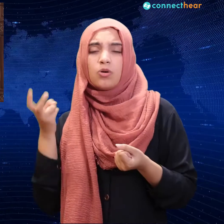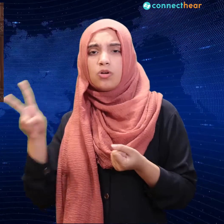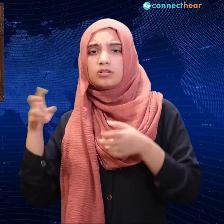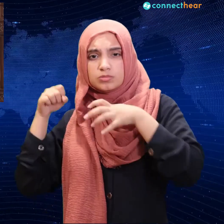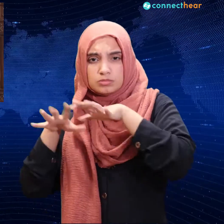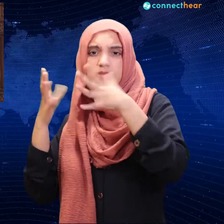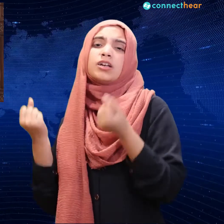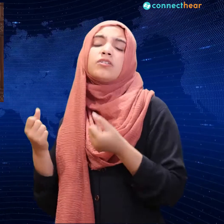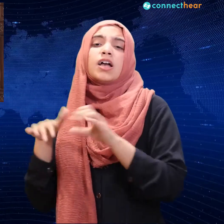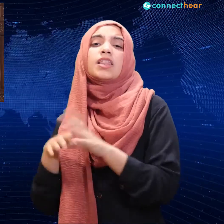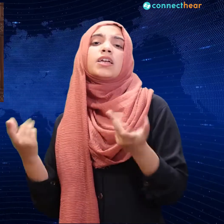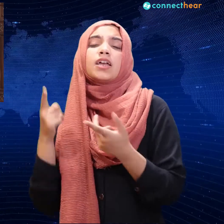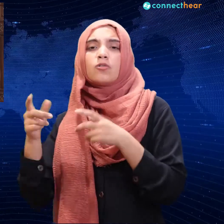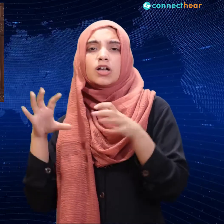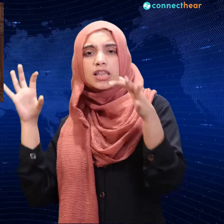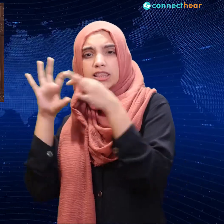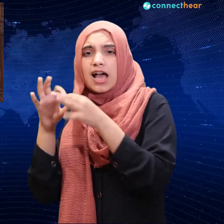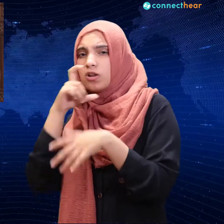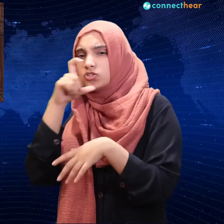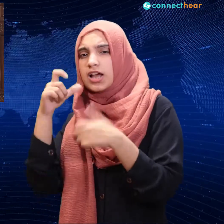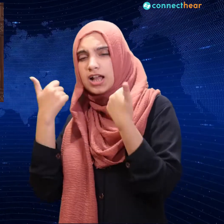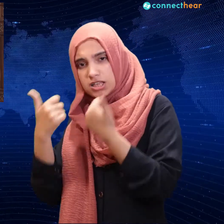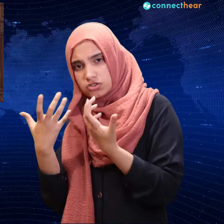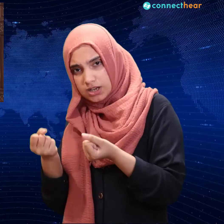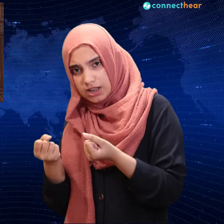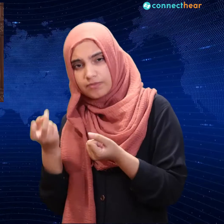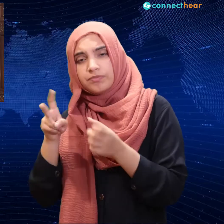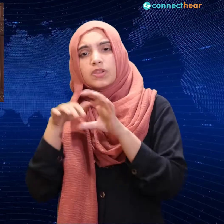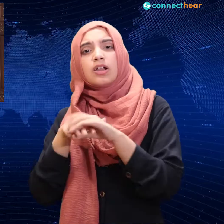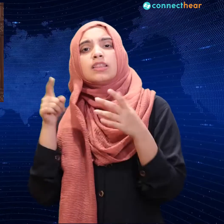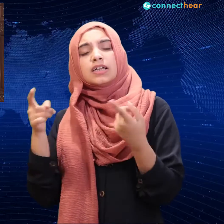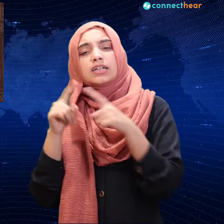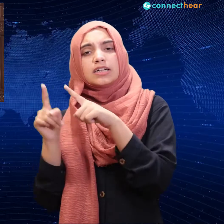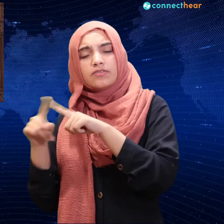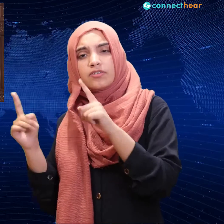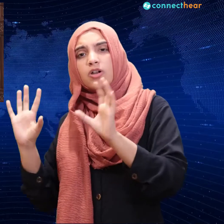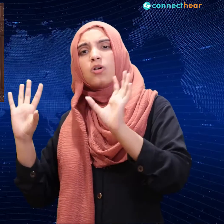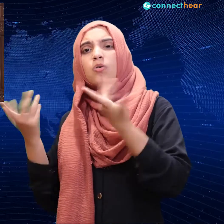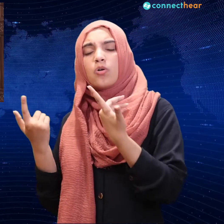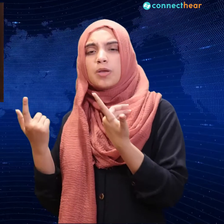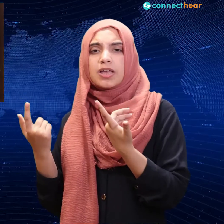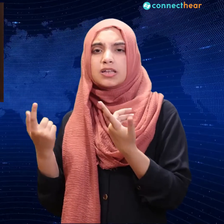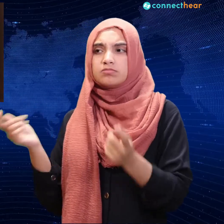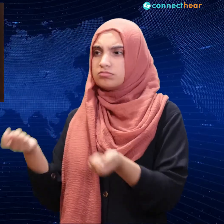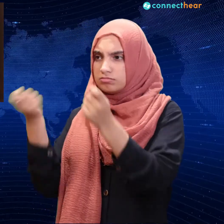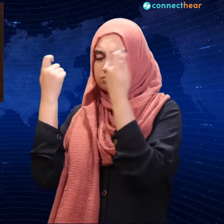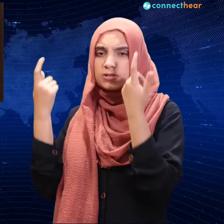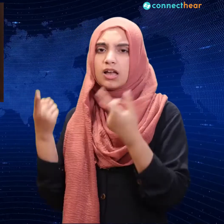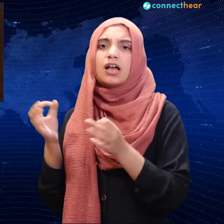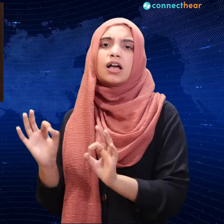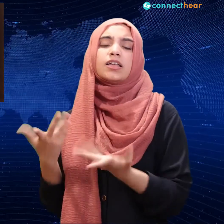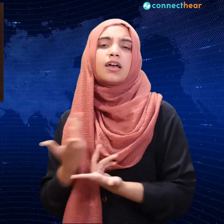the prospect of further relations with China. Perhaps more so, certainly less so than the establishment. The people